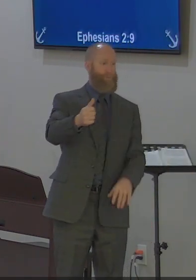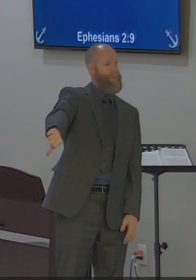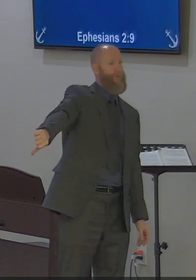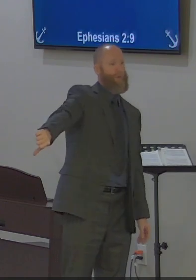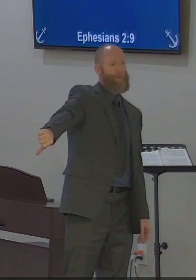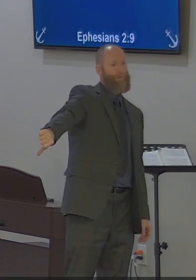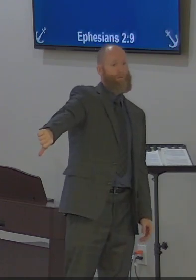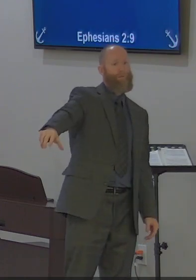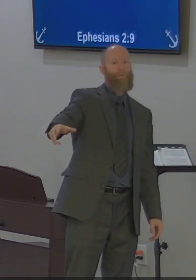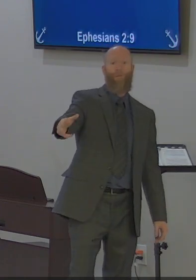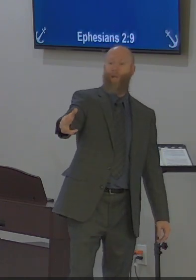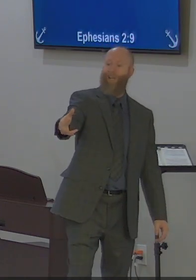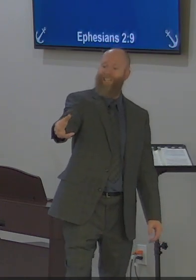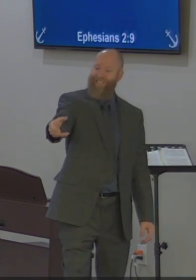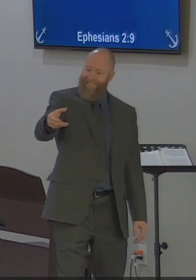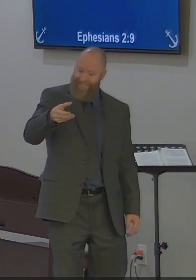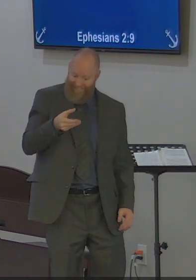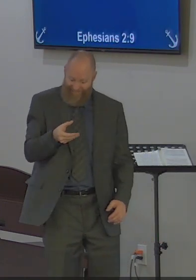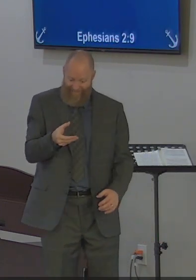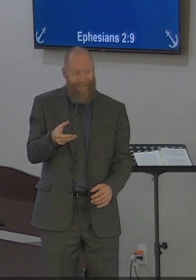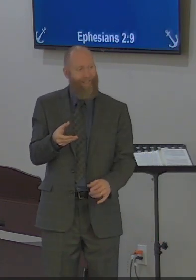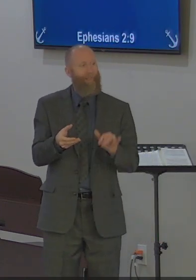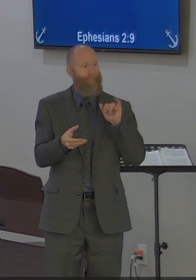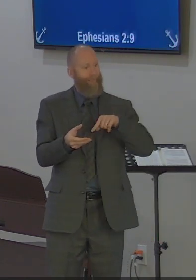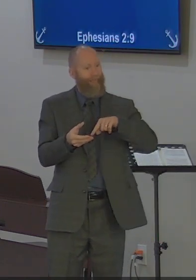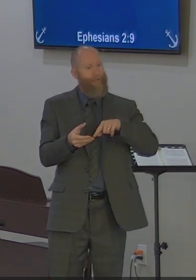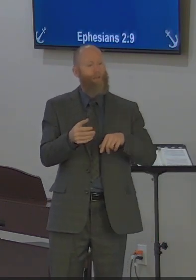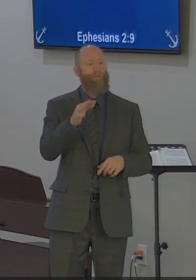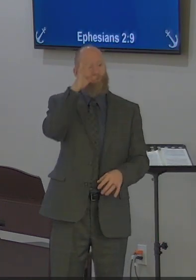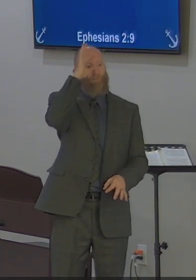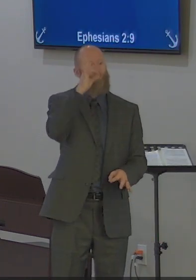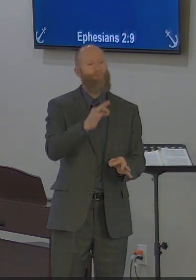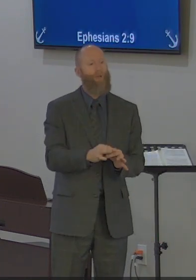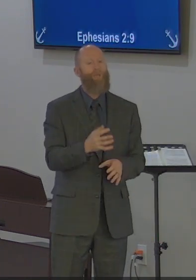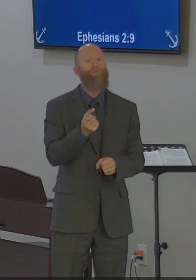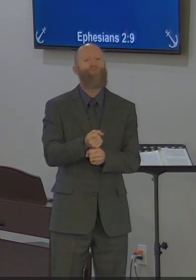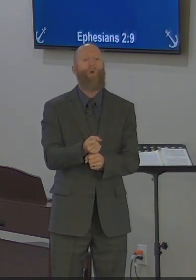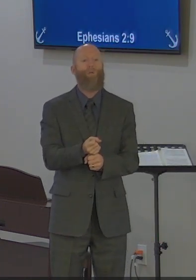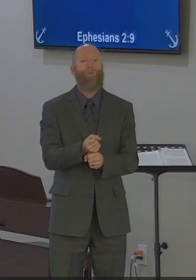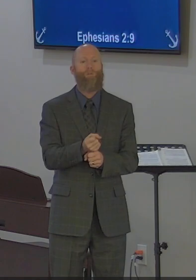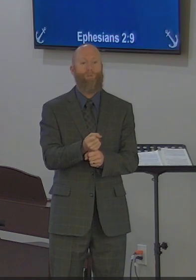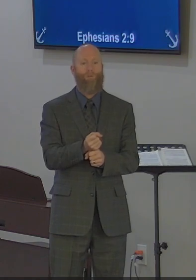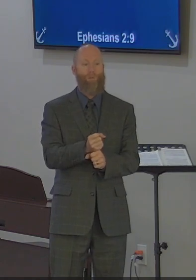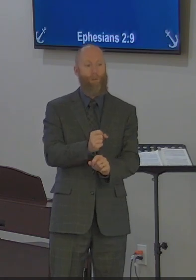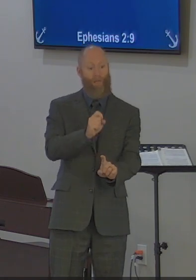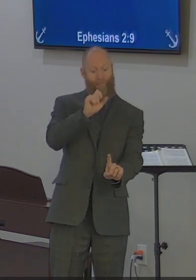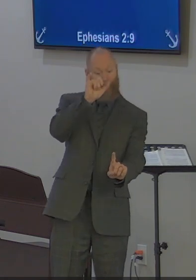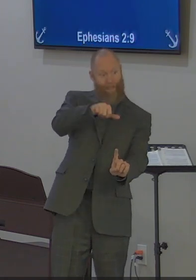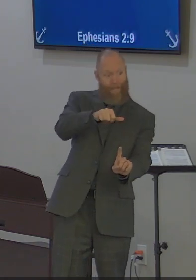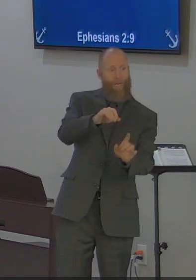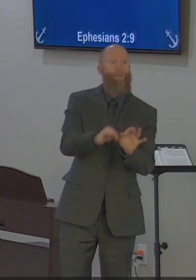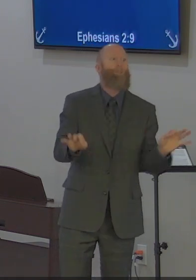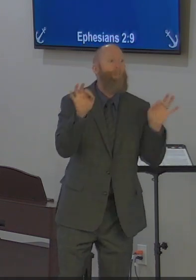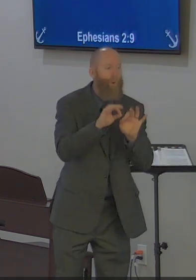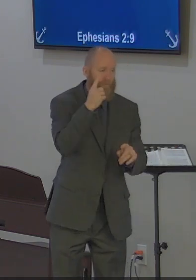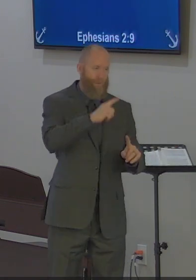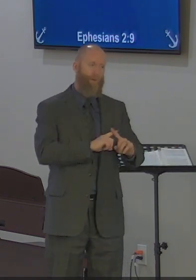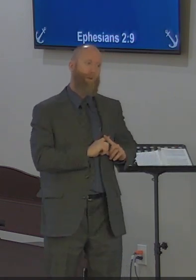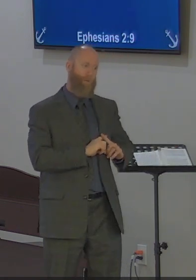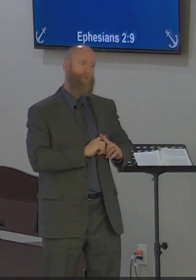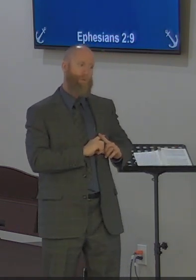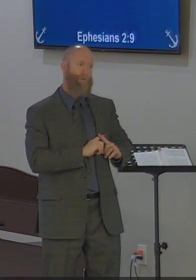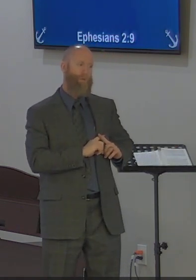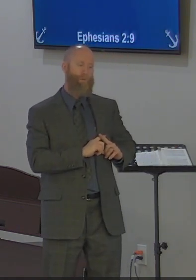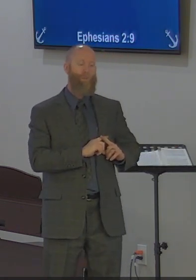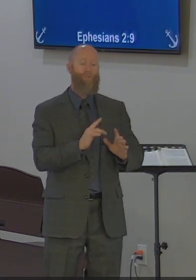receiving, believing, that's faith. That's what's important for salvation. You need to have faith in Jesus Christ.